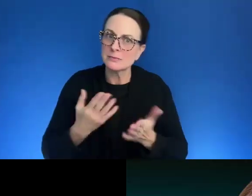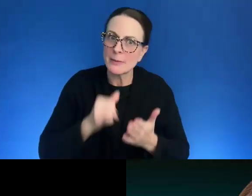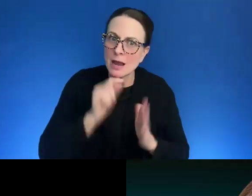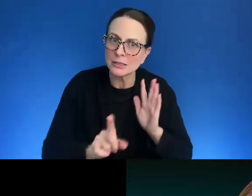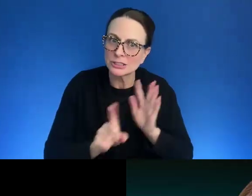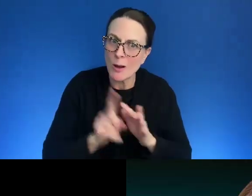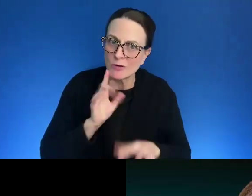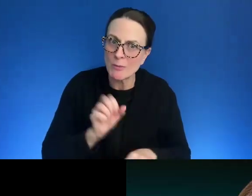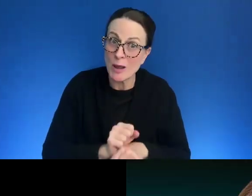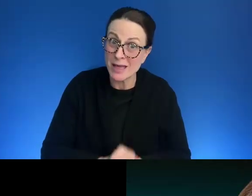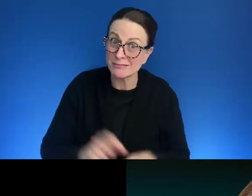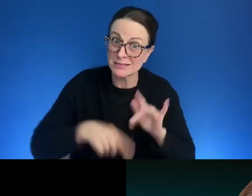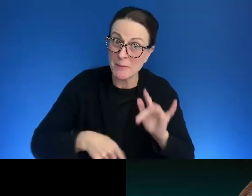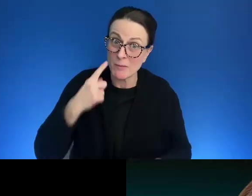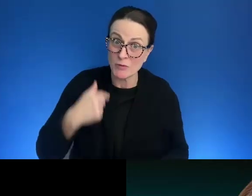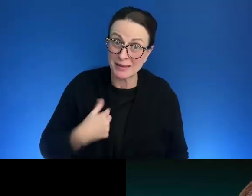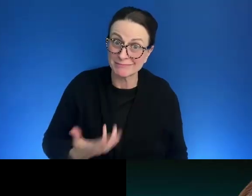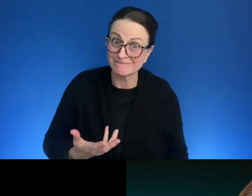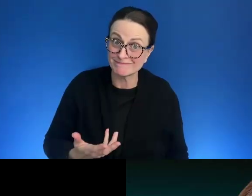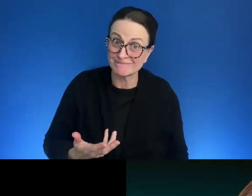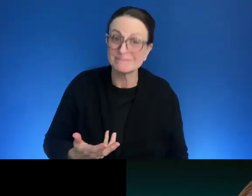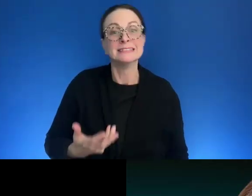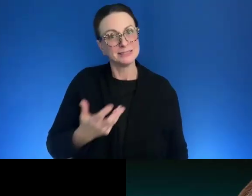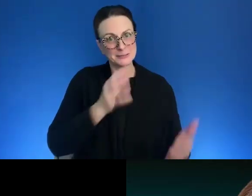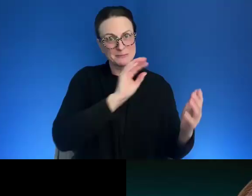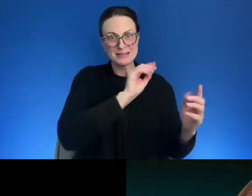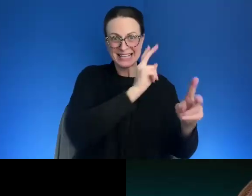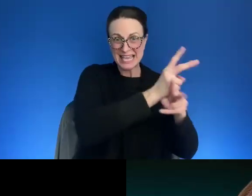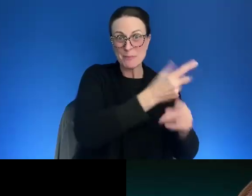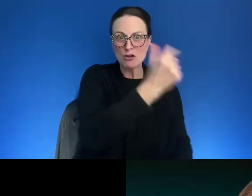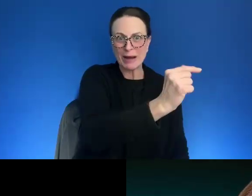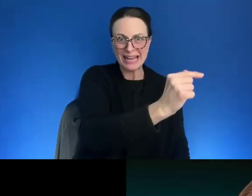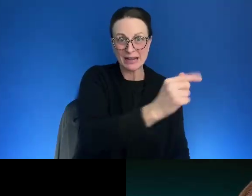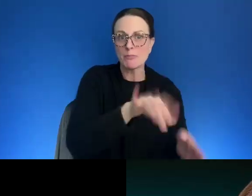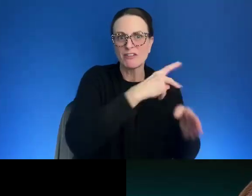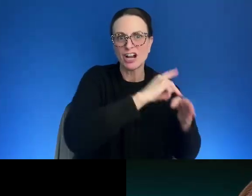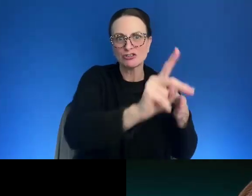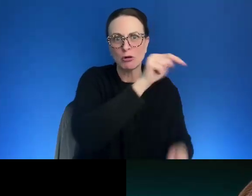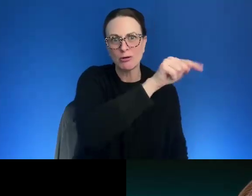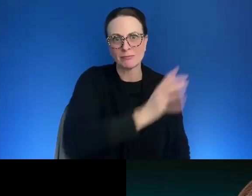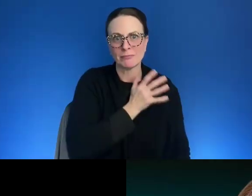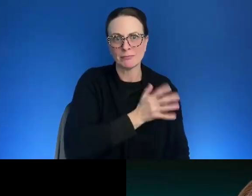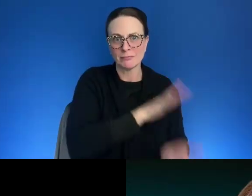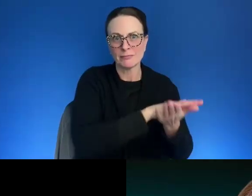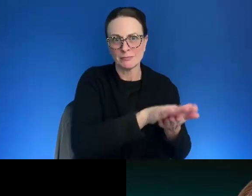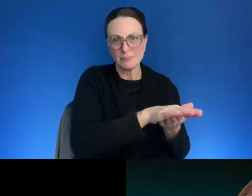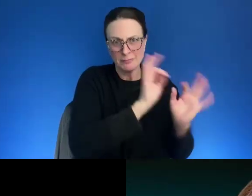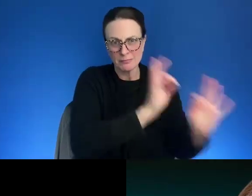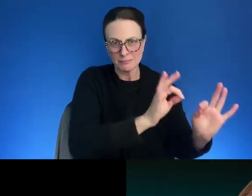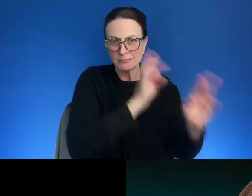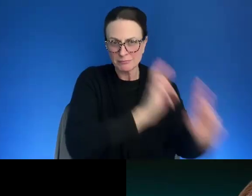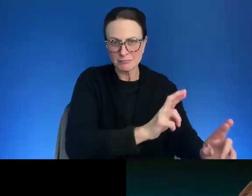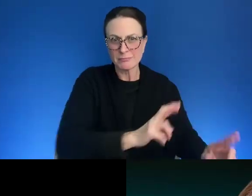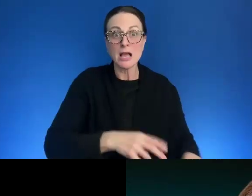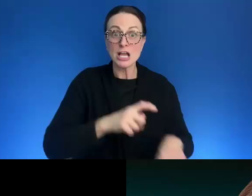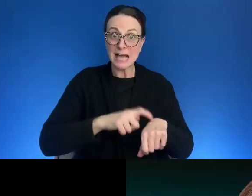appointment. So we want to keep it green. That's professional. So when you're thinking about scheduling, are you booking